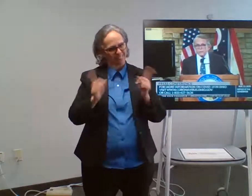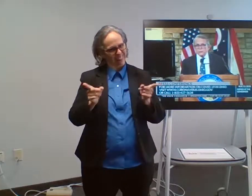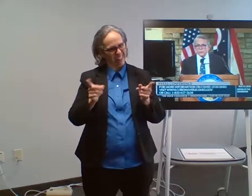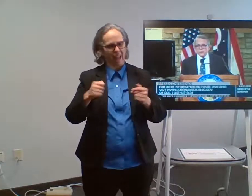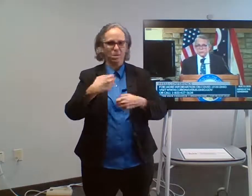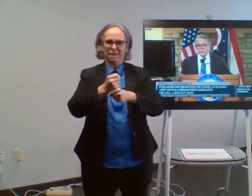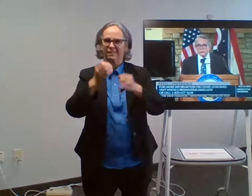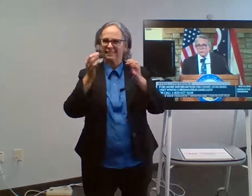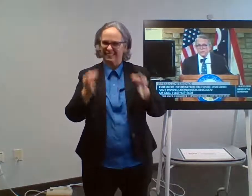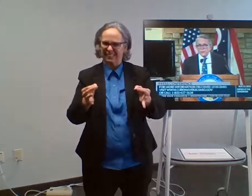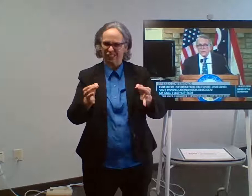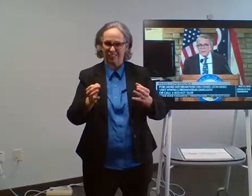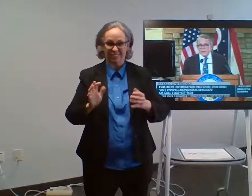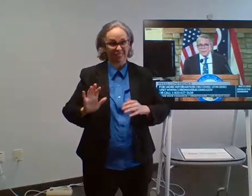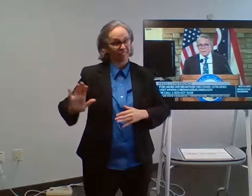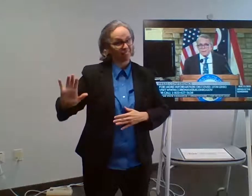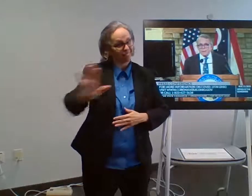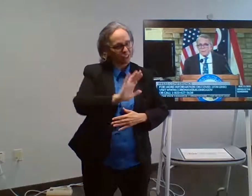those decisions.